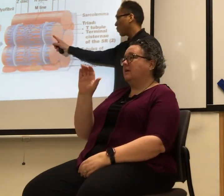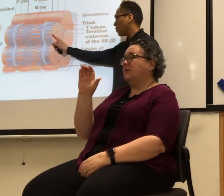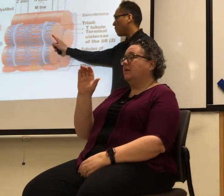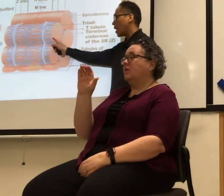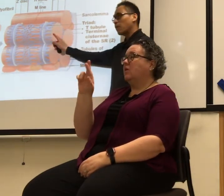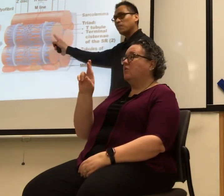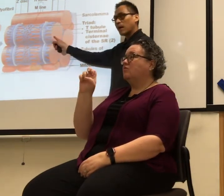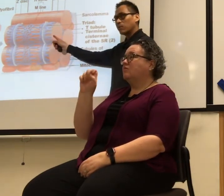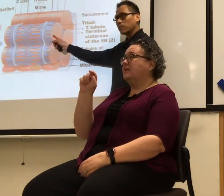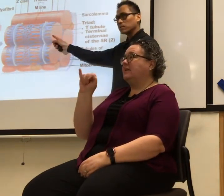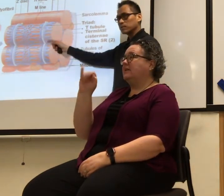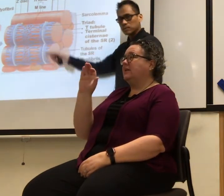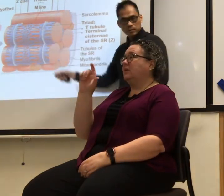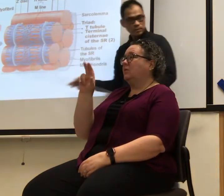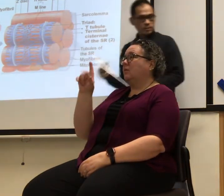draped over the myofibrils.